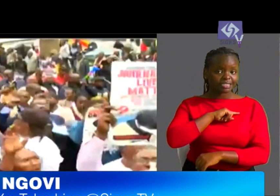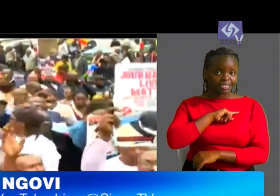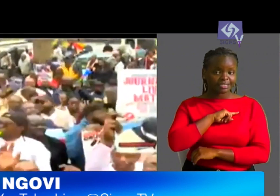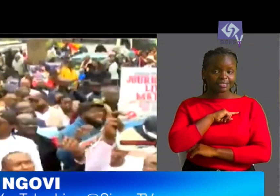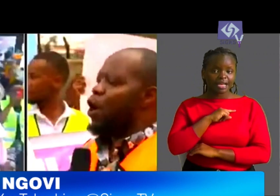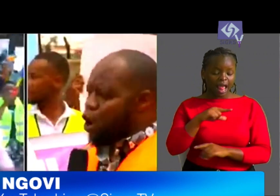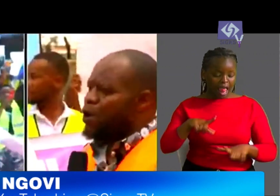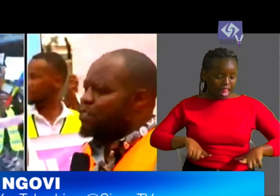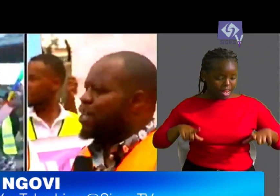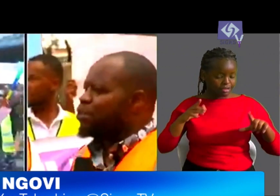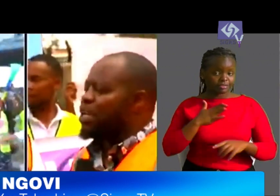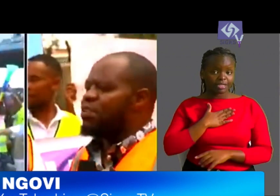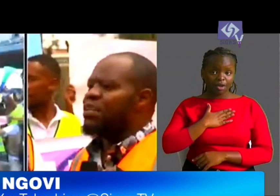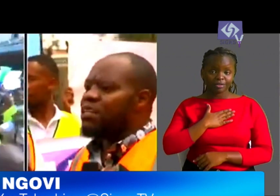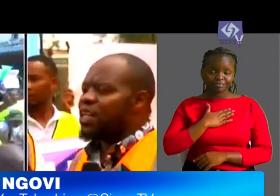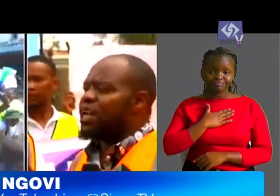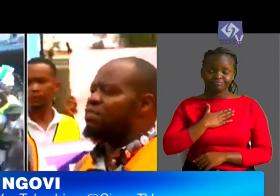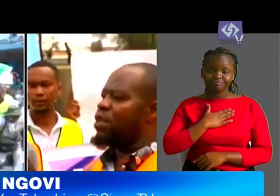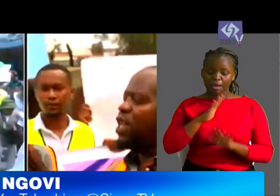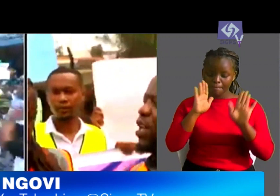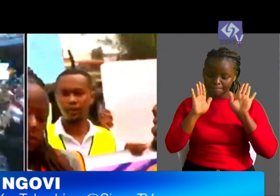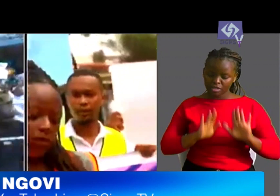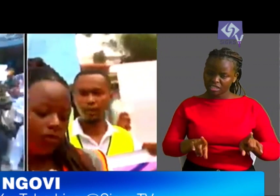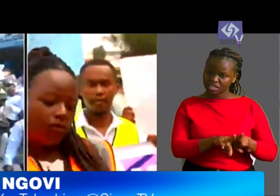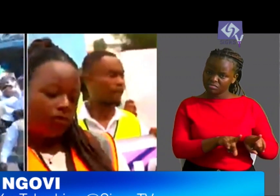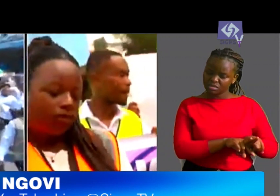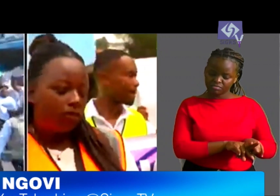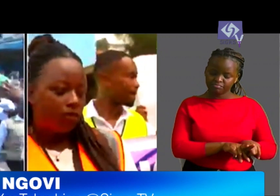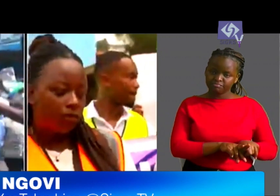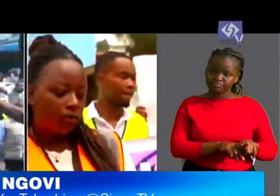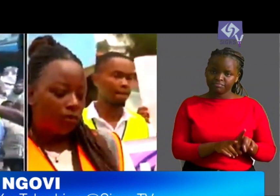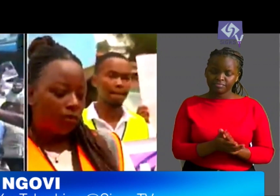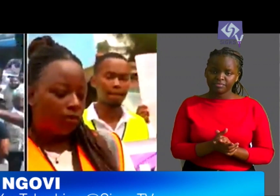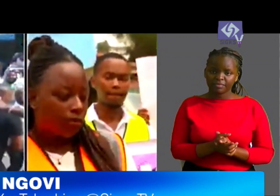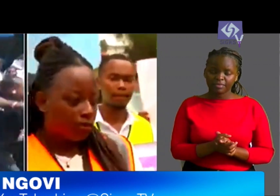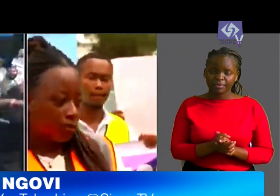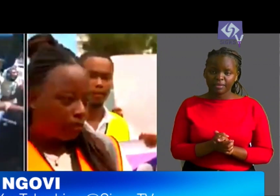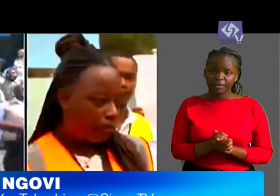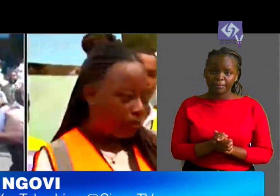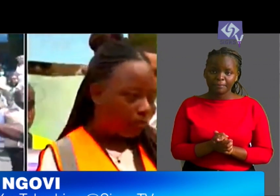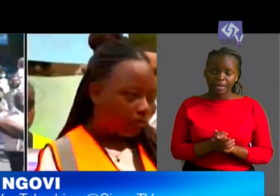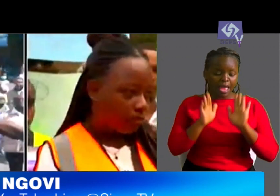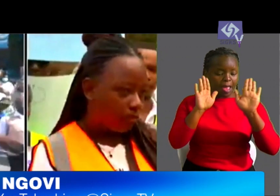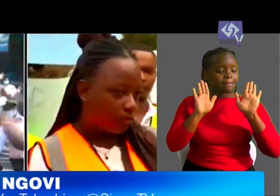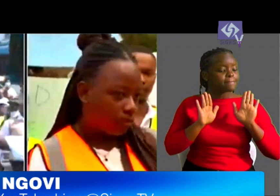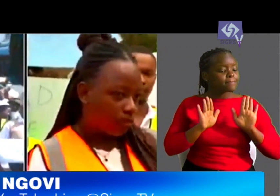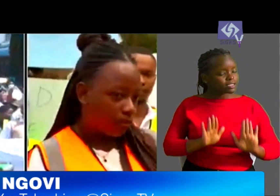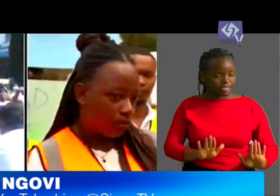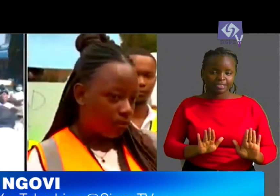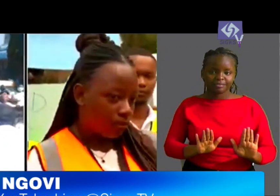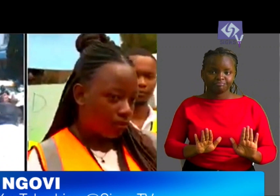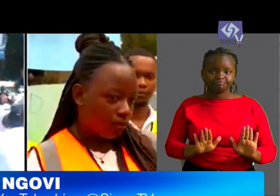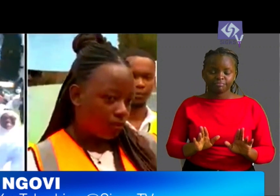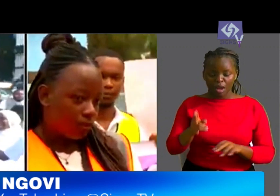our lives matter. All we're saying today is that journalists' lives matter, and it is important and it is imperative upon the